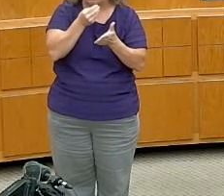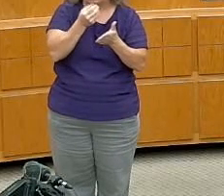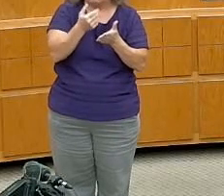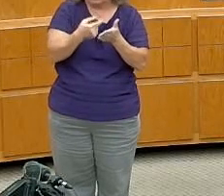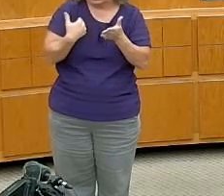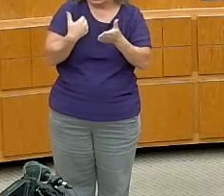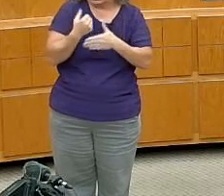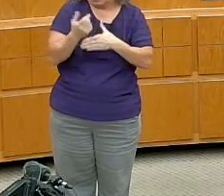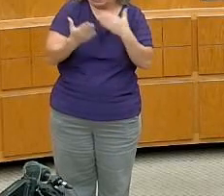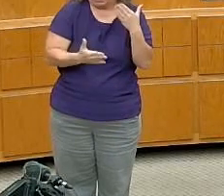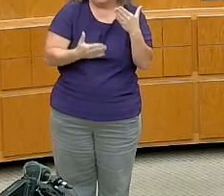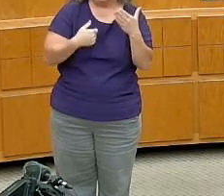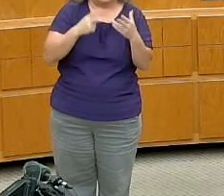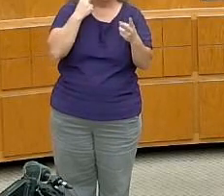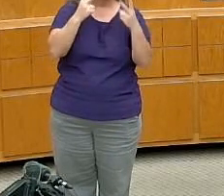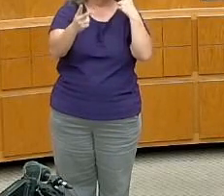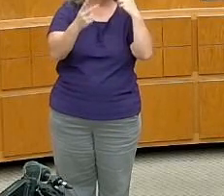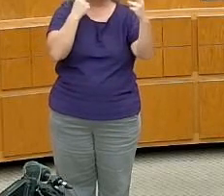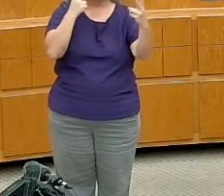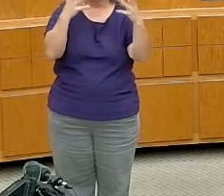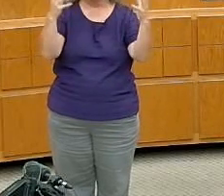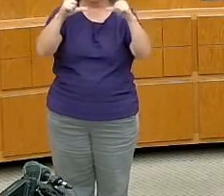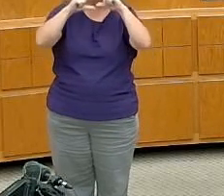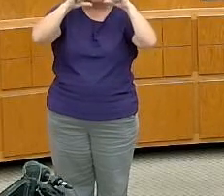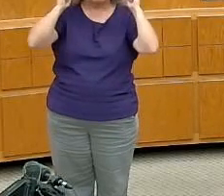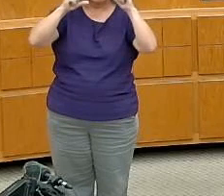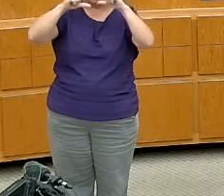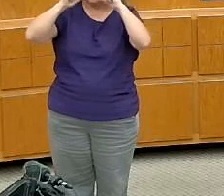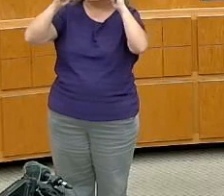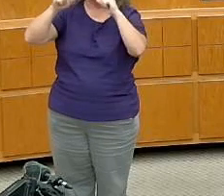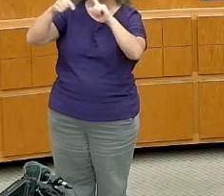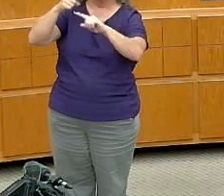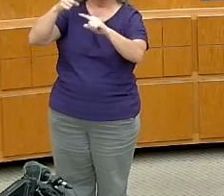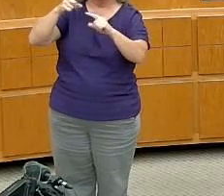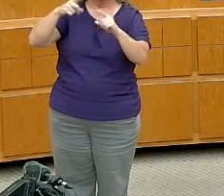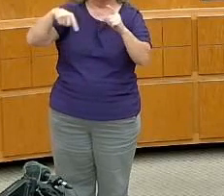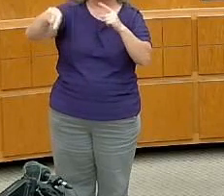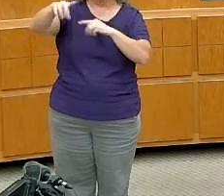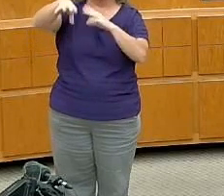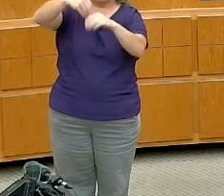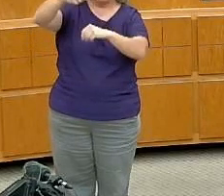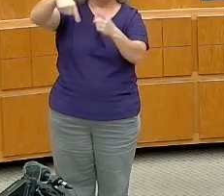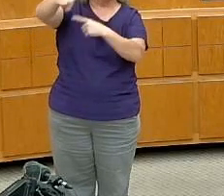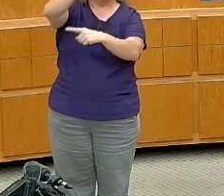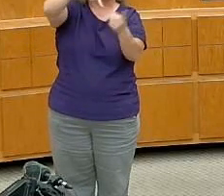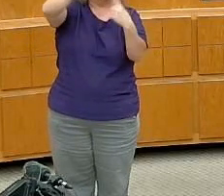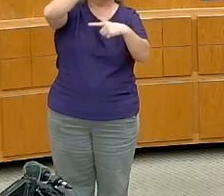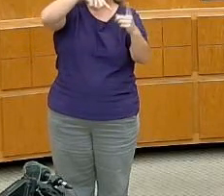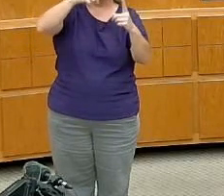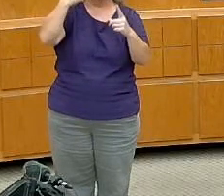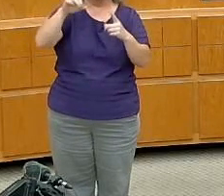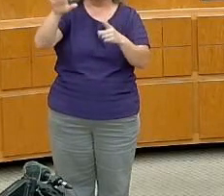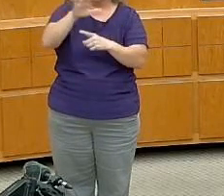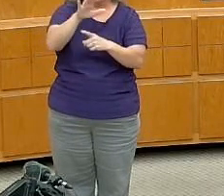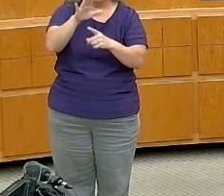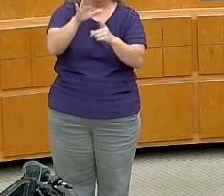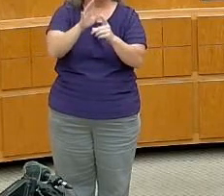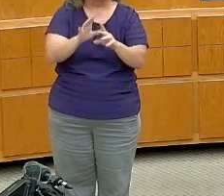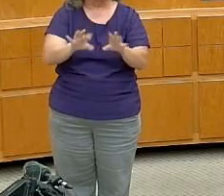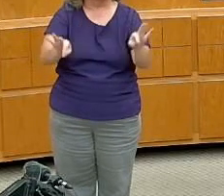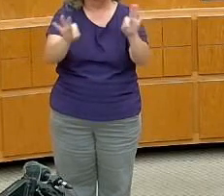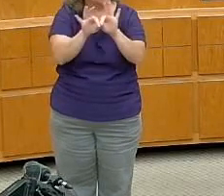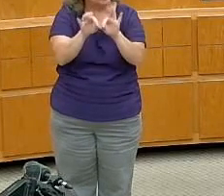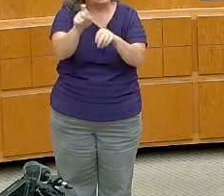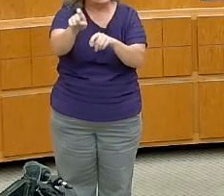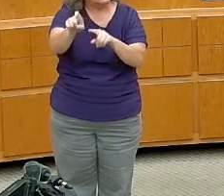wearing masks, and as you travel around in public arenas for those essential needs, you